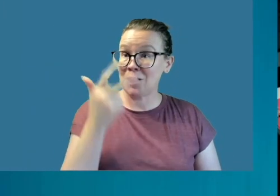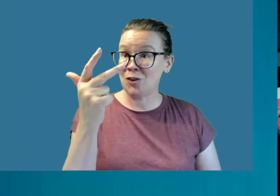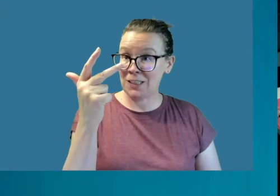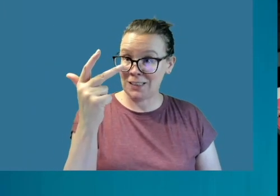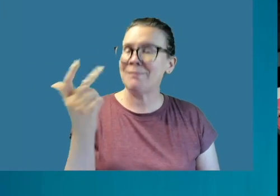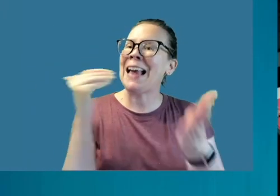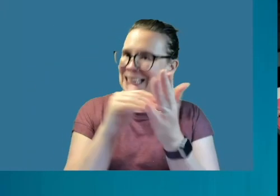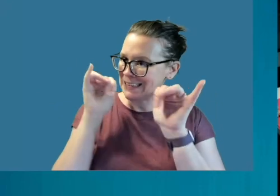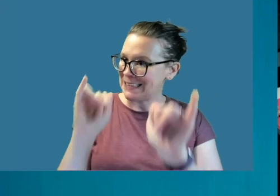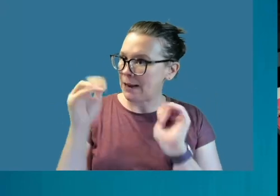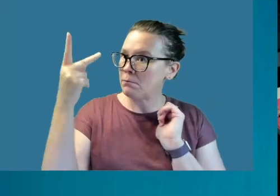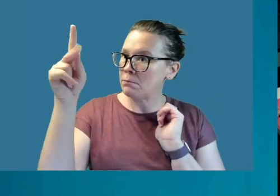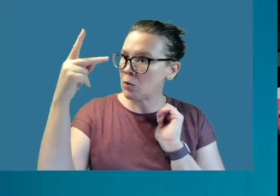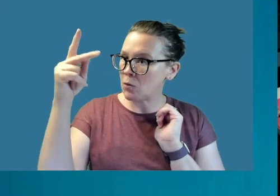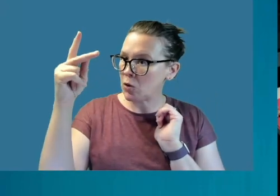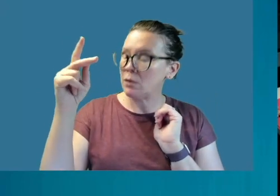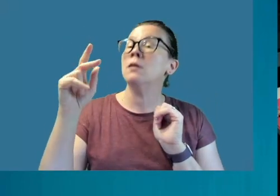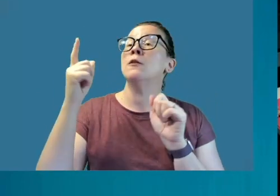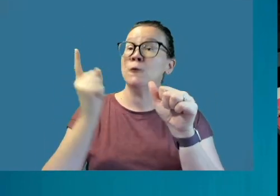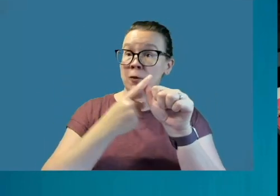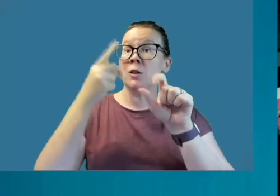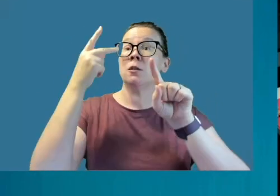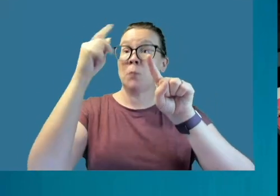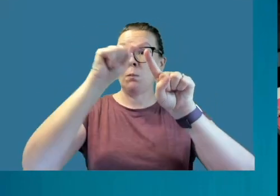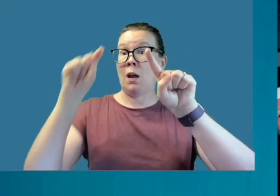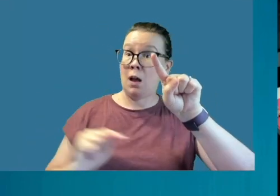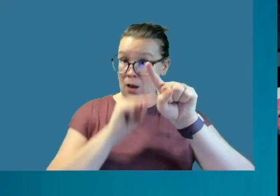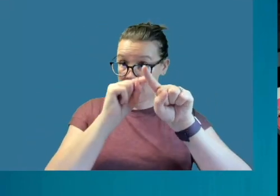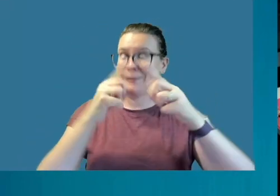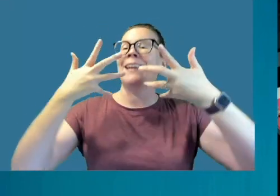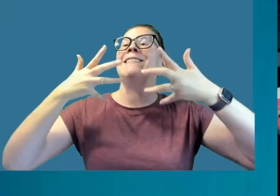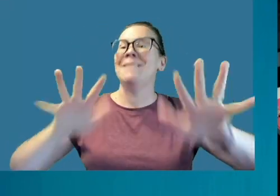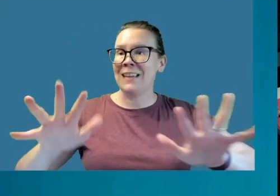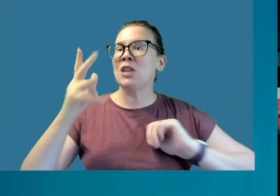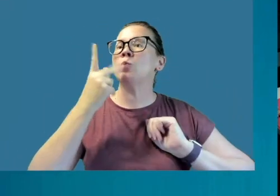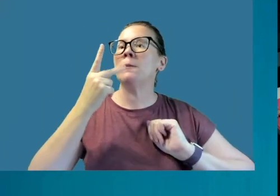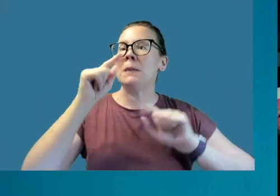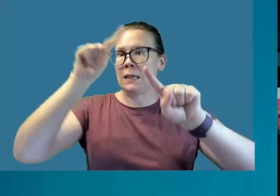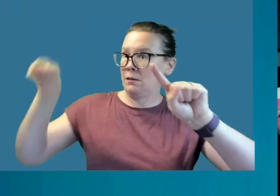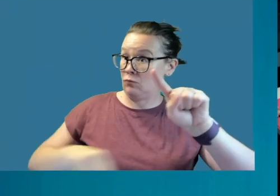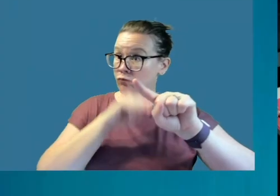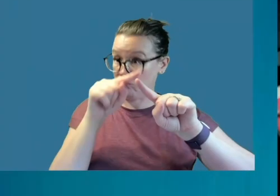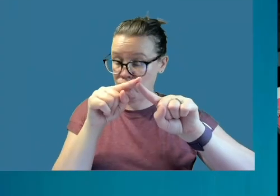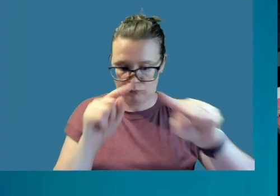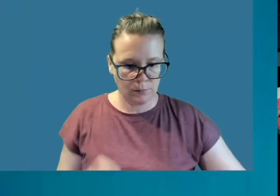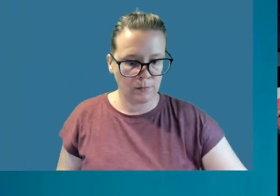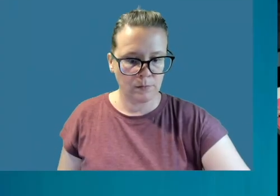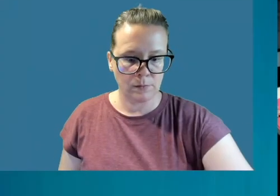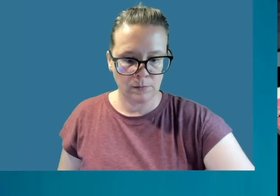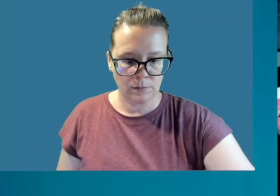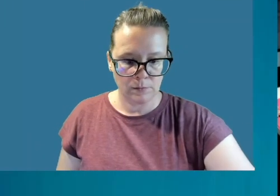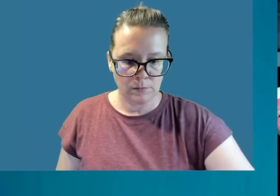I'm going clockwise, so it will be to my right. And this is going to be the same color fabric. For me, it's going to be the purple